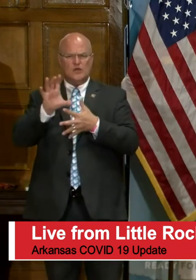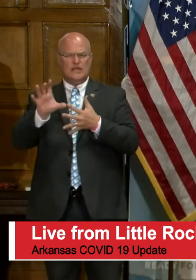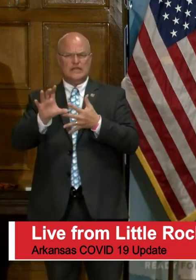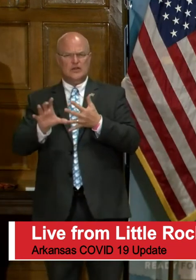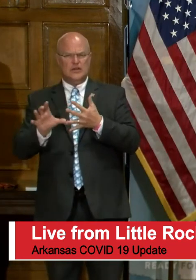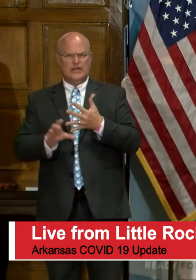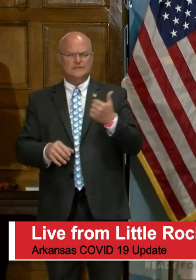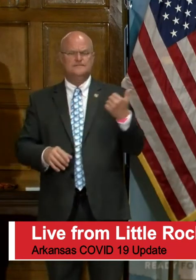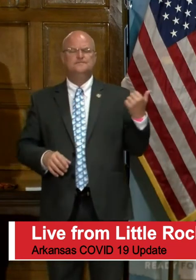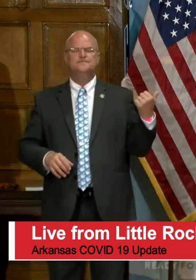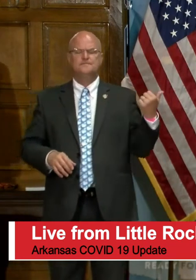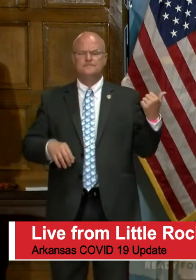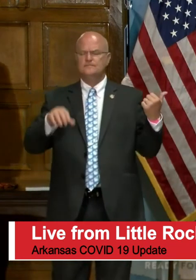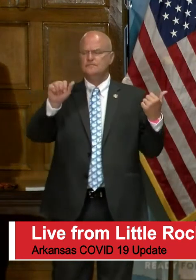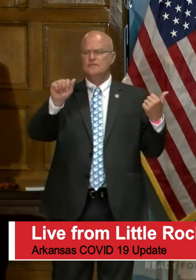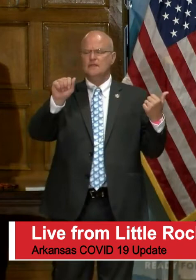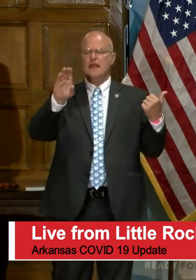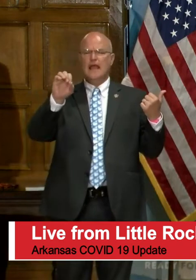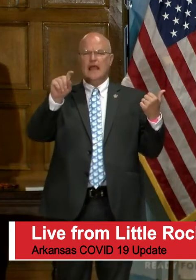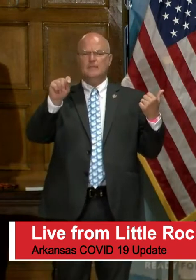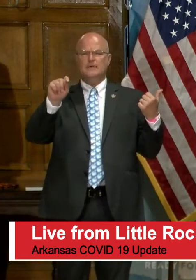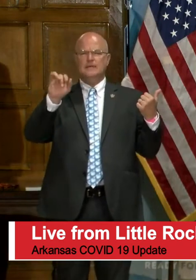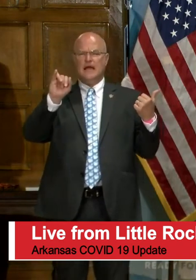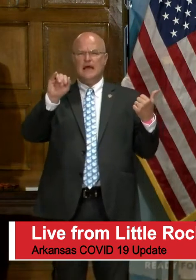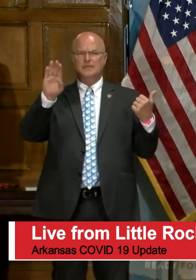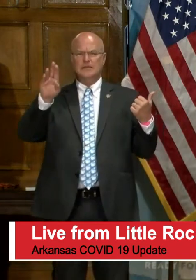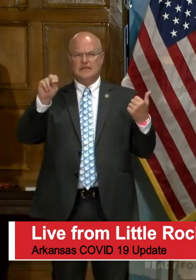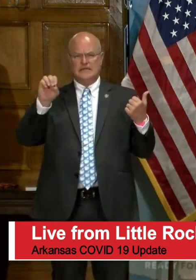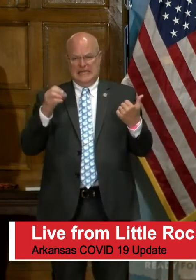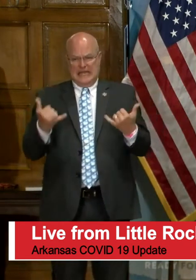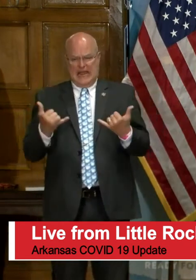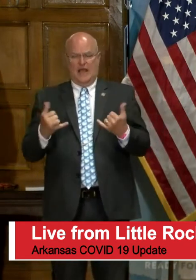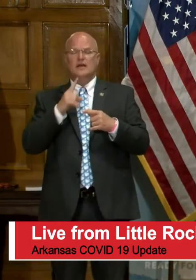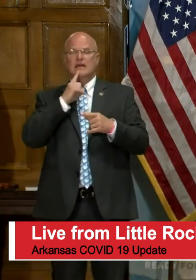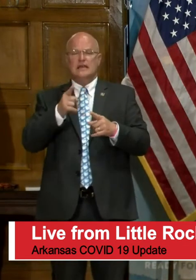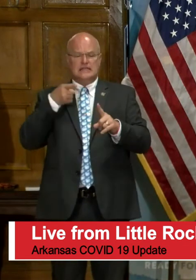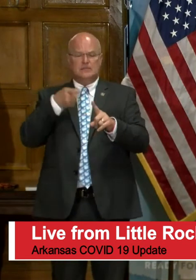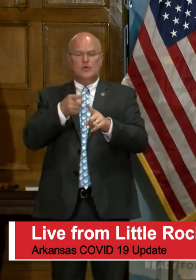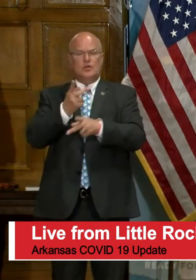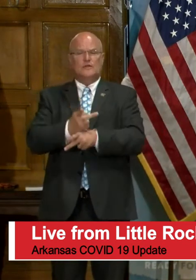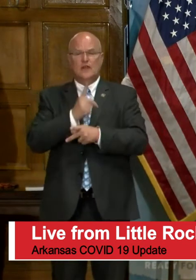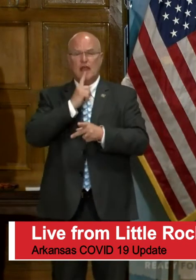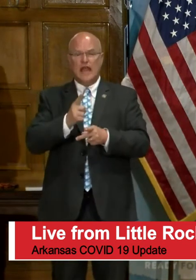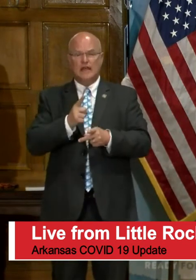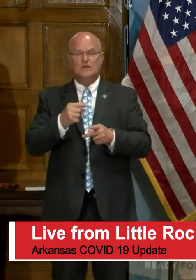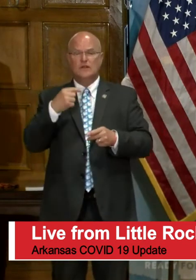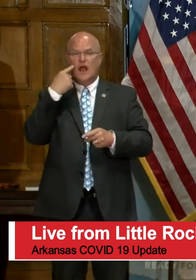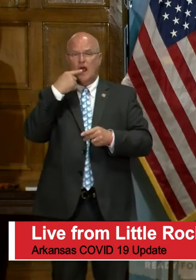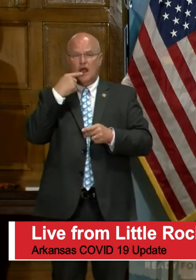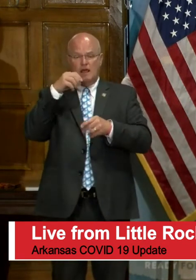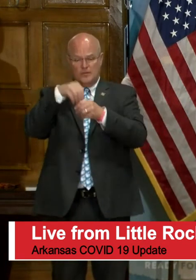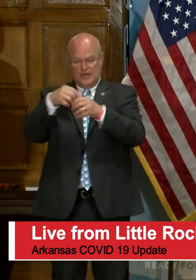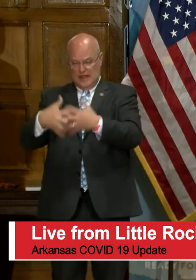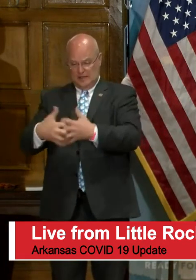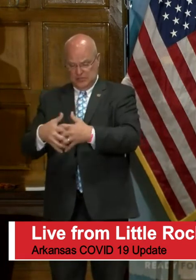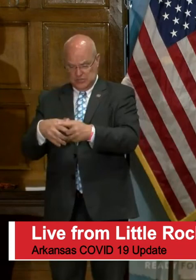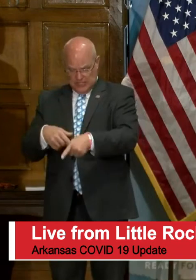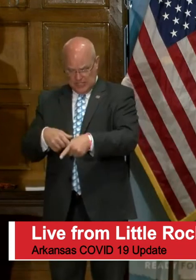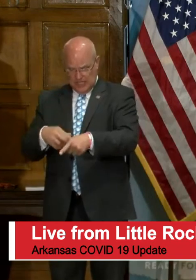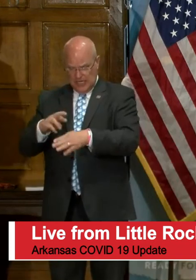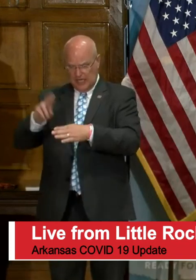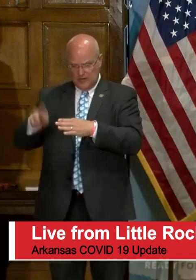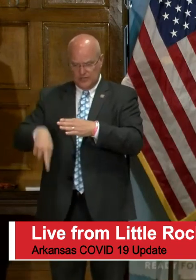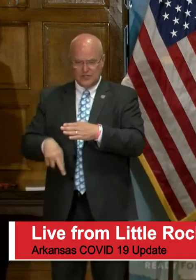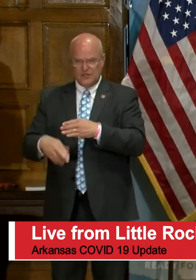criteria? The Abbott ID Now is a point-of-care instrument that you can actually take a swab, put it in the machine, and